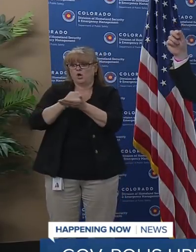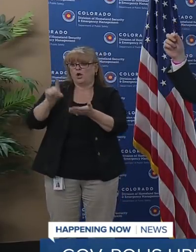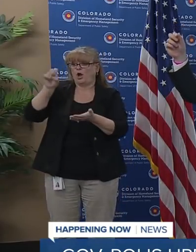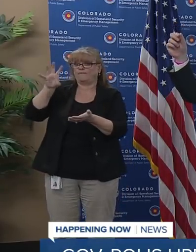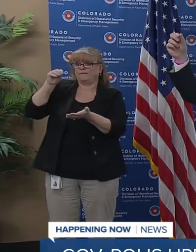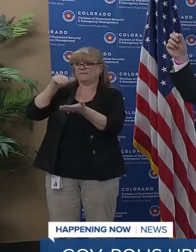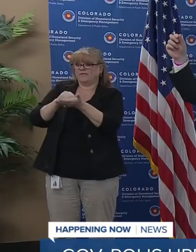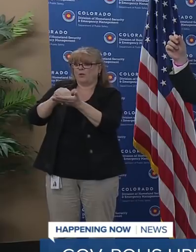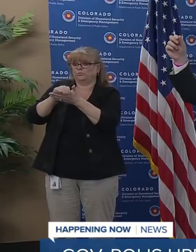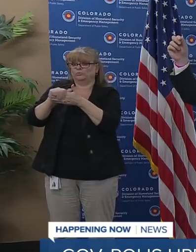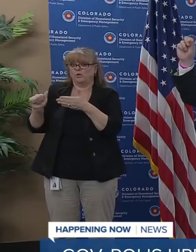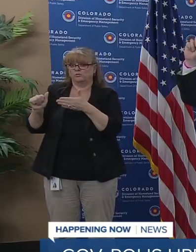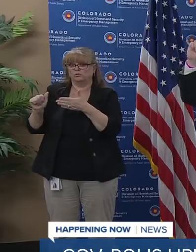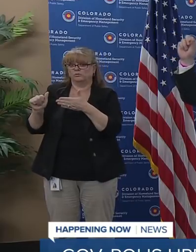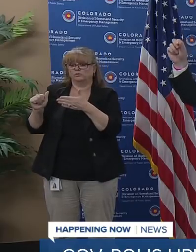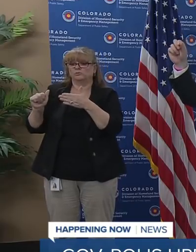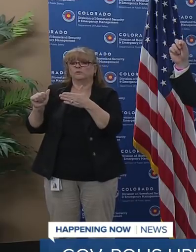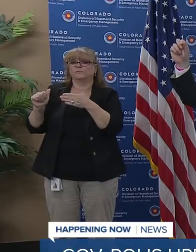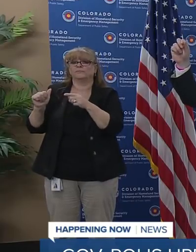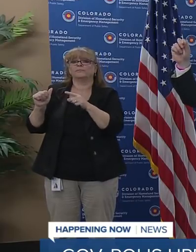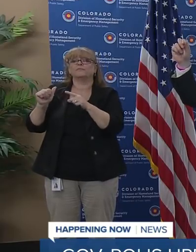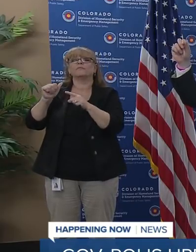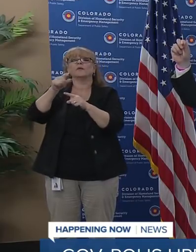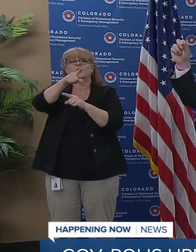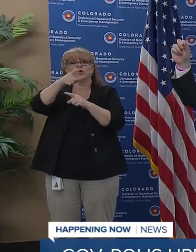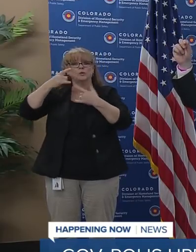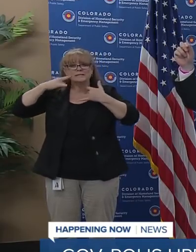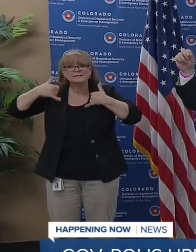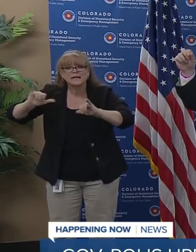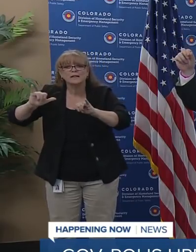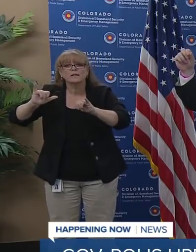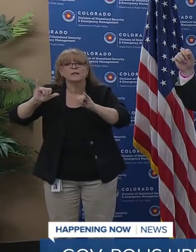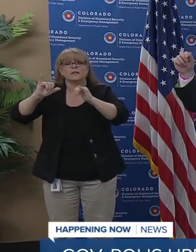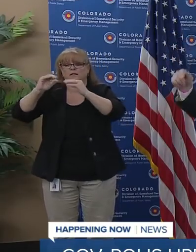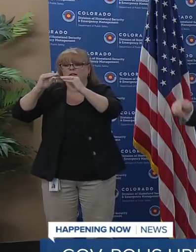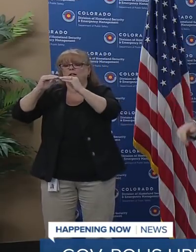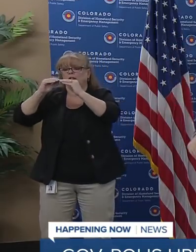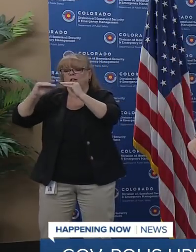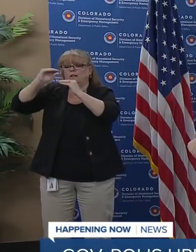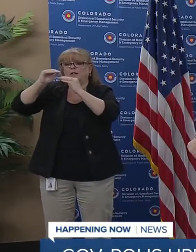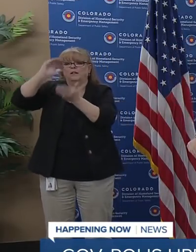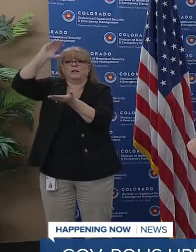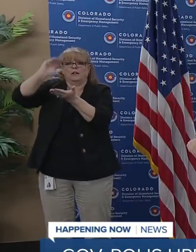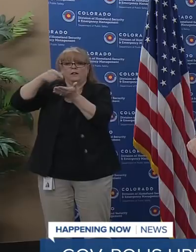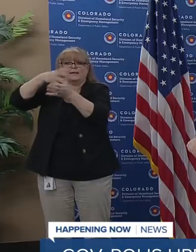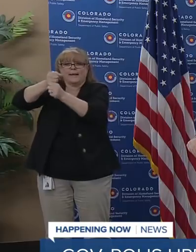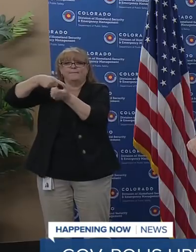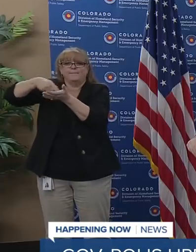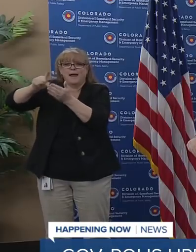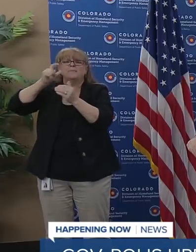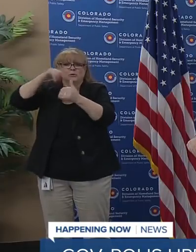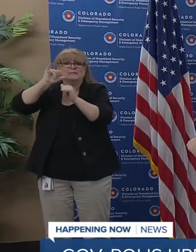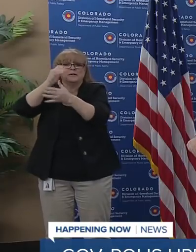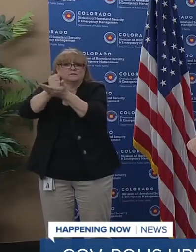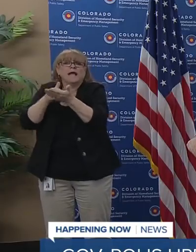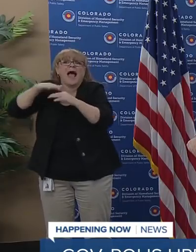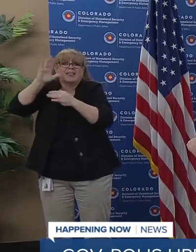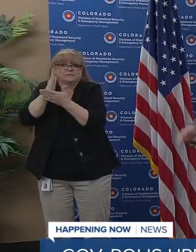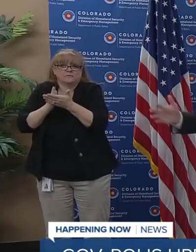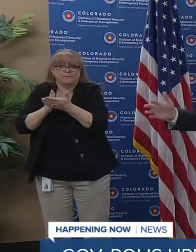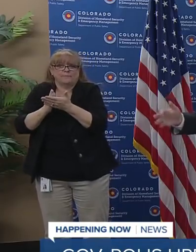up to $200,000. And no matter what your income level, you'll be getting $500 per kid, 16 and